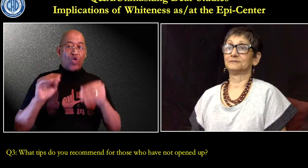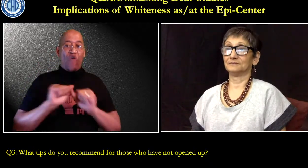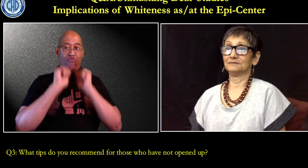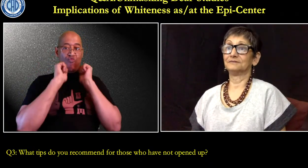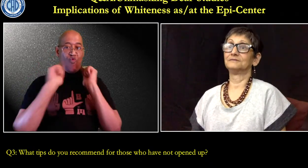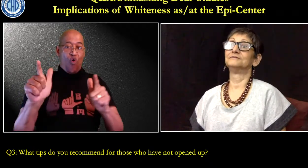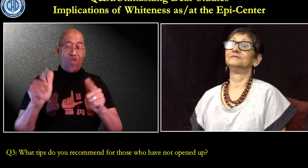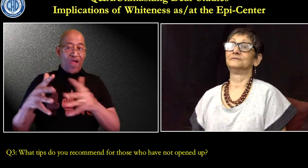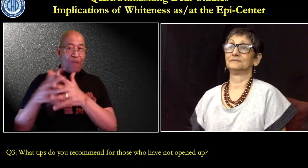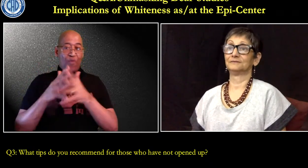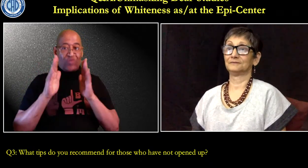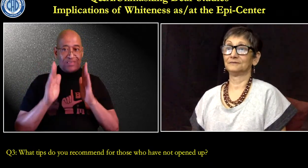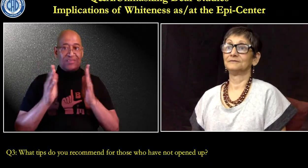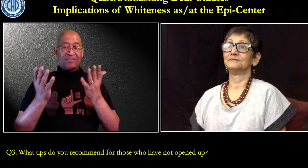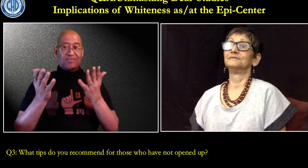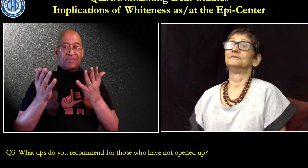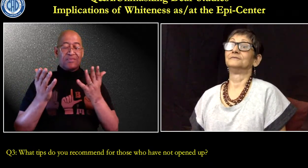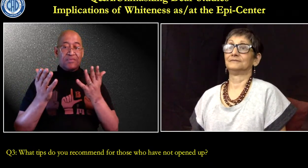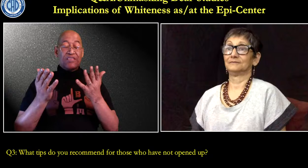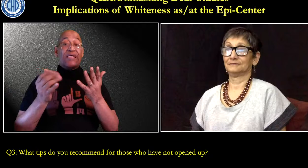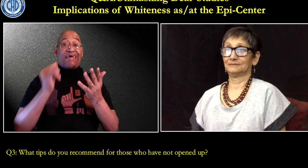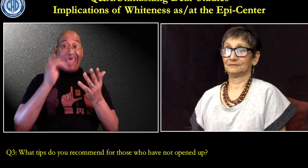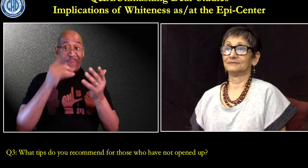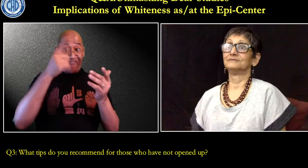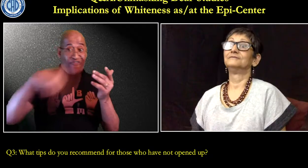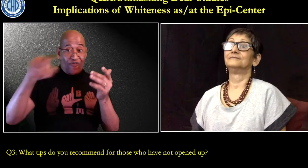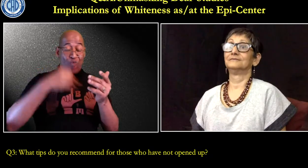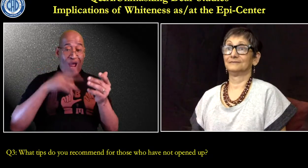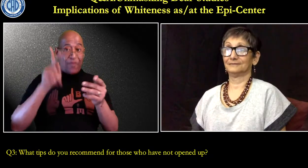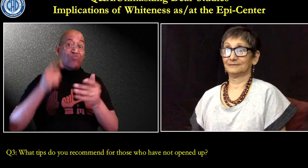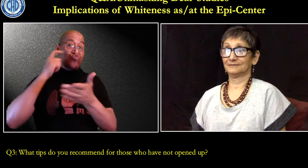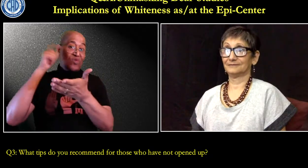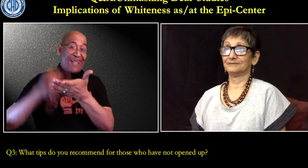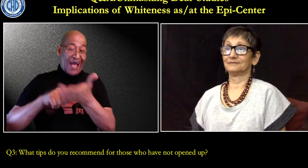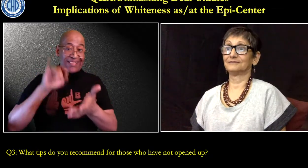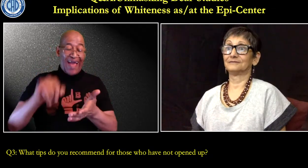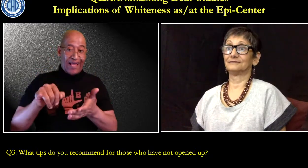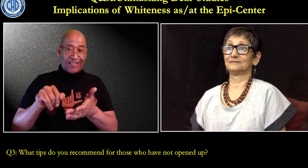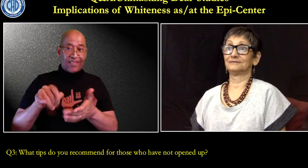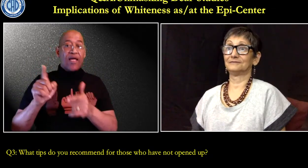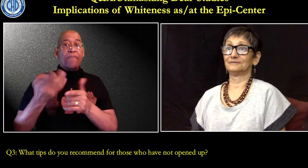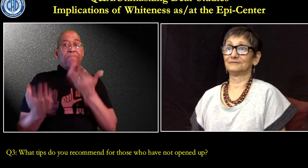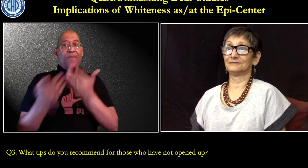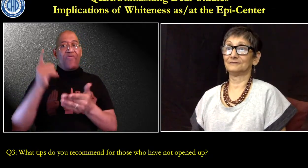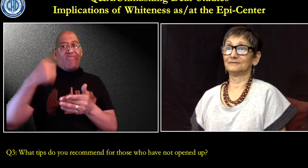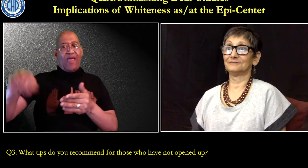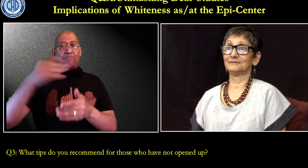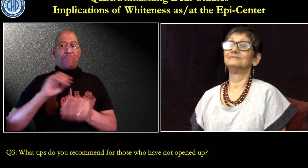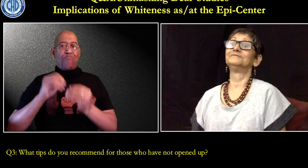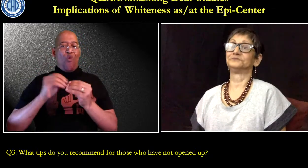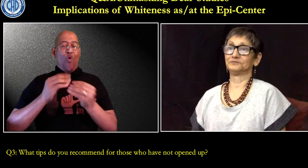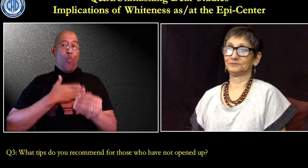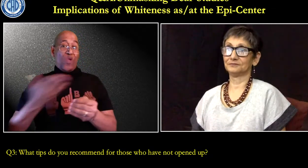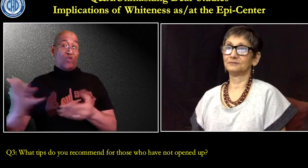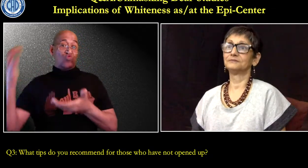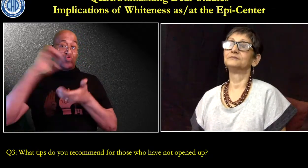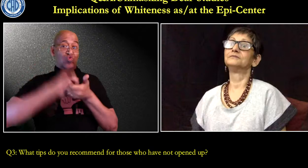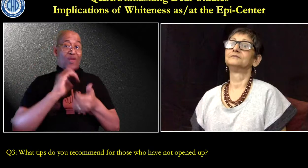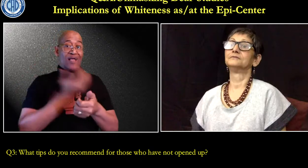And not allowing the opportunity to fully understand the story of all Americans. And if you notice